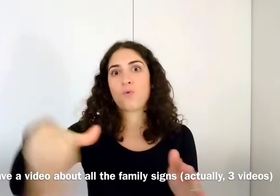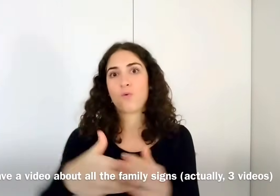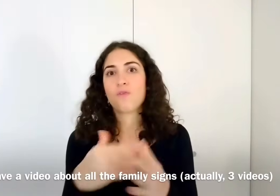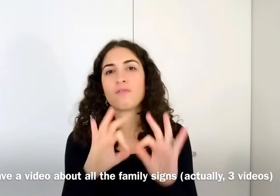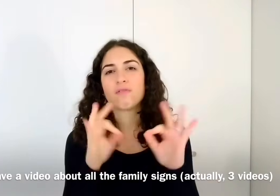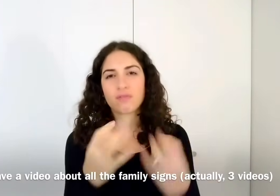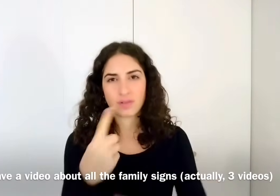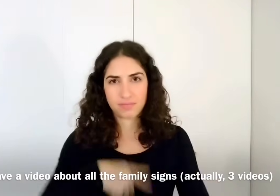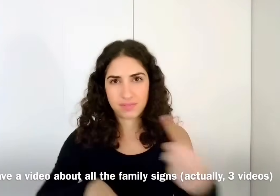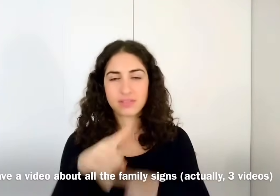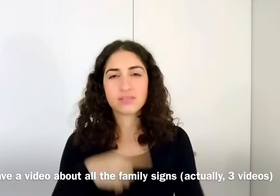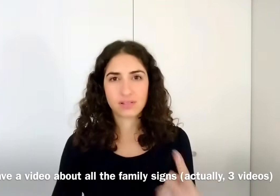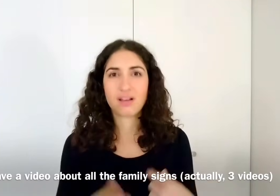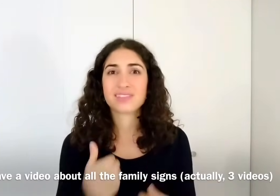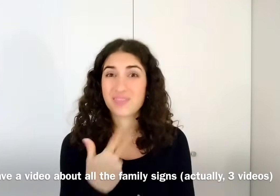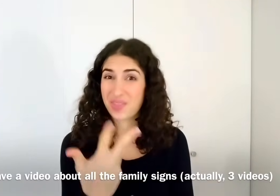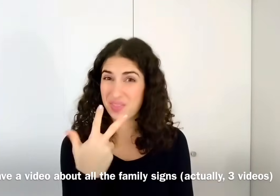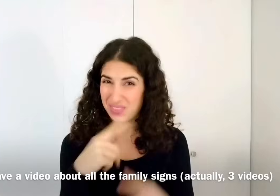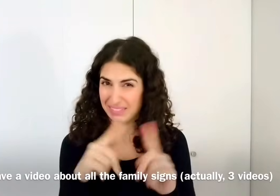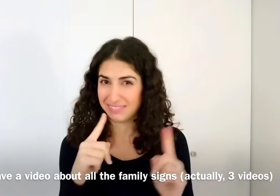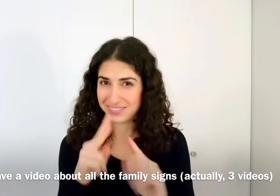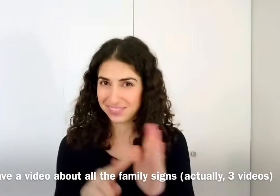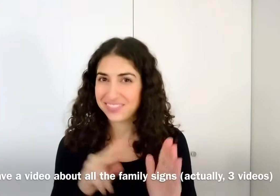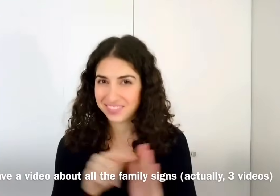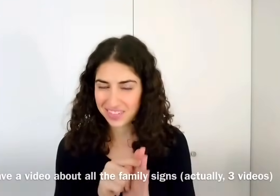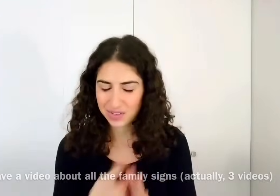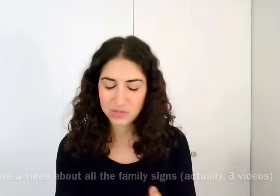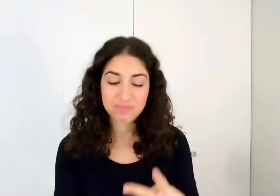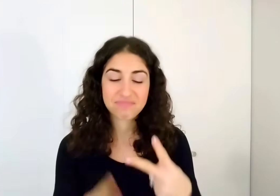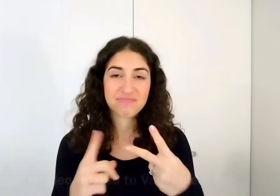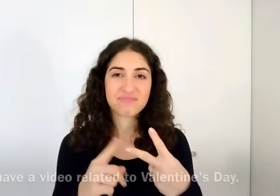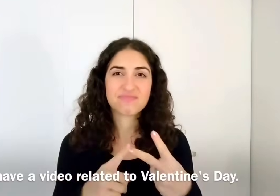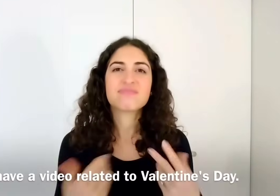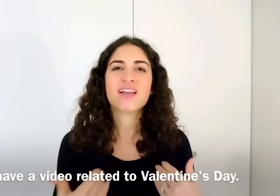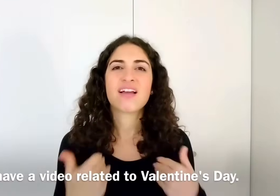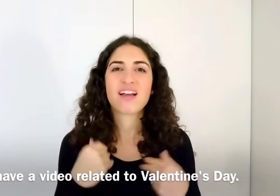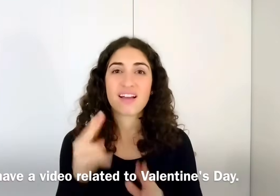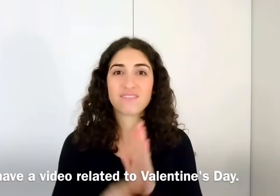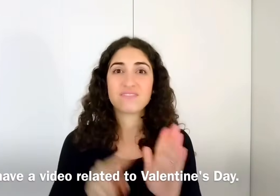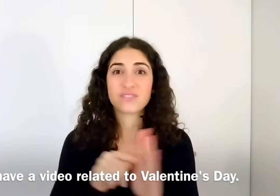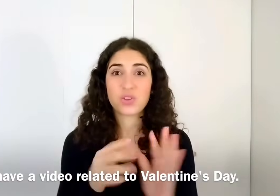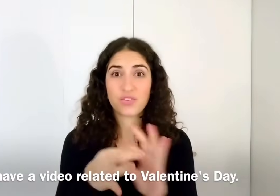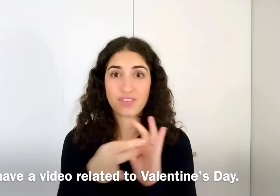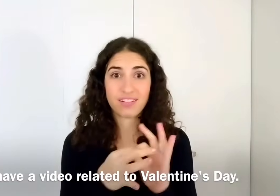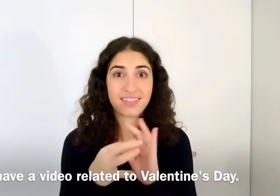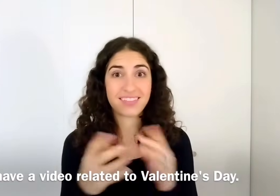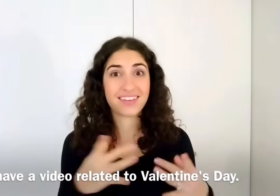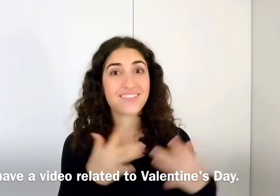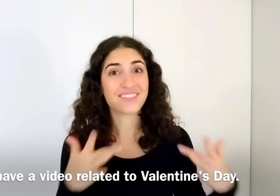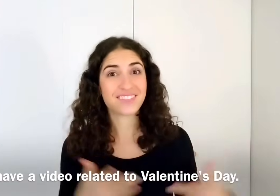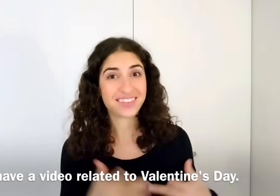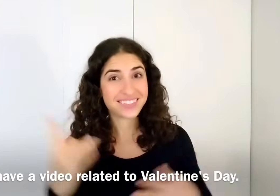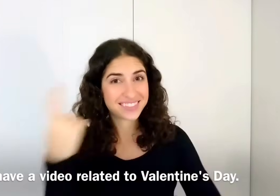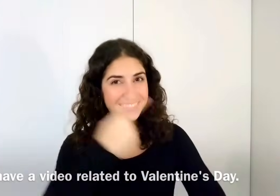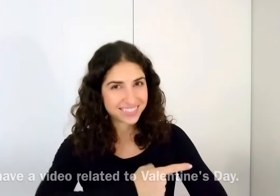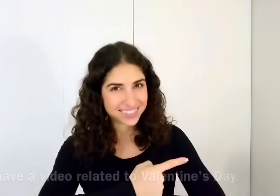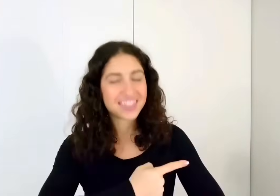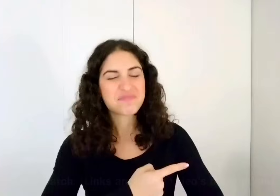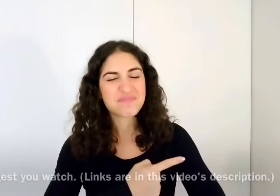family, all the different family signs, actually 3 different videos. And second, I have a video related to Valentine's